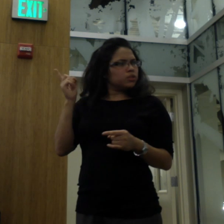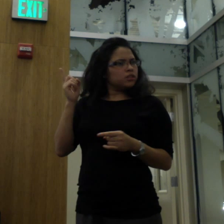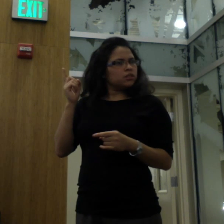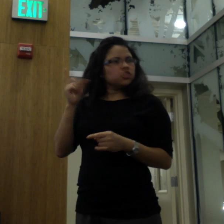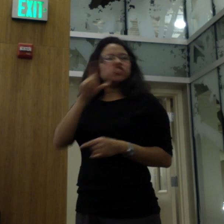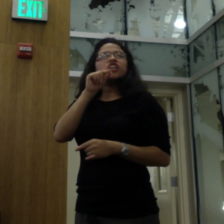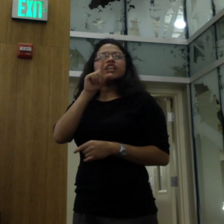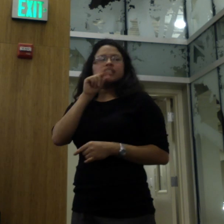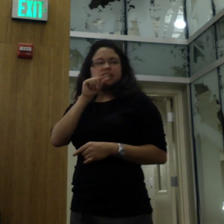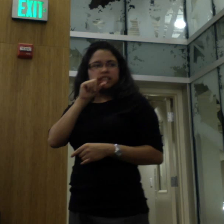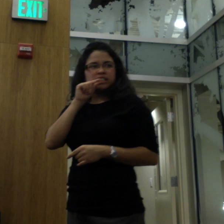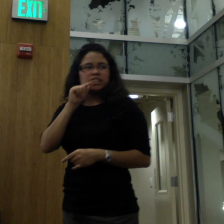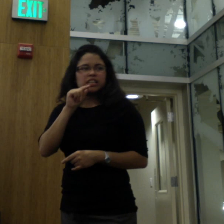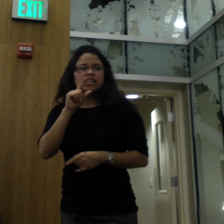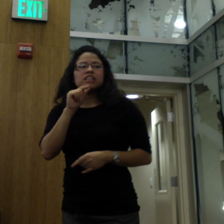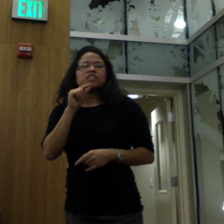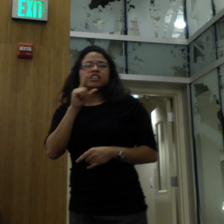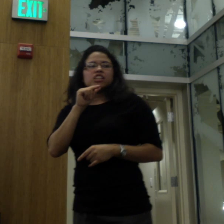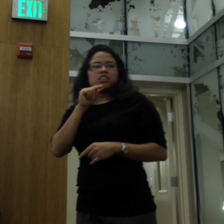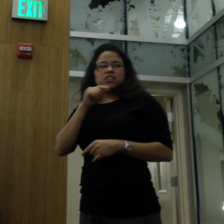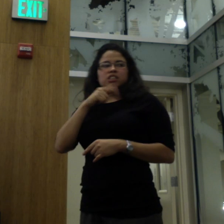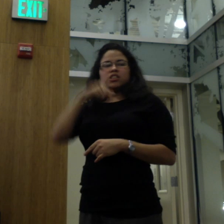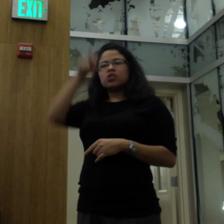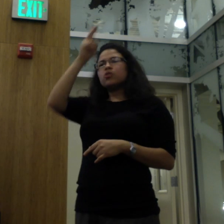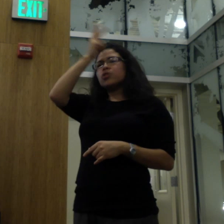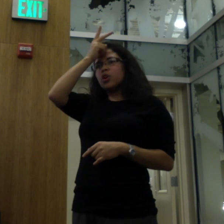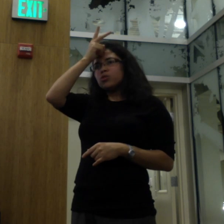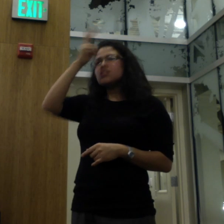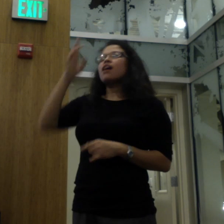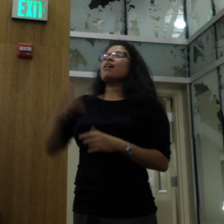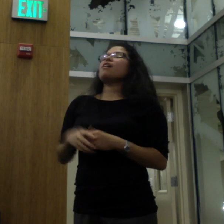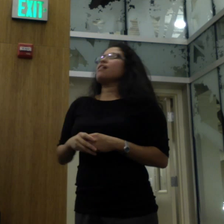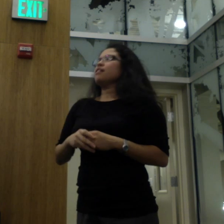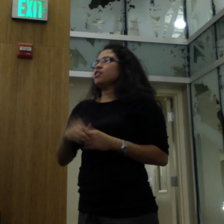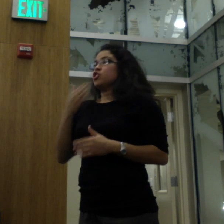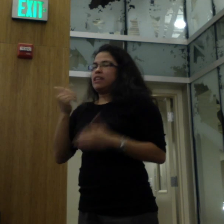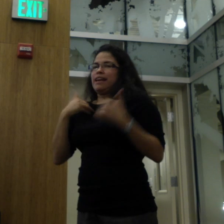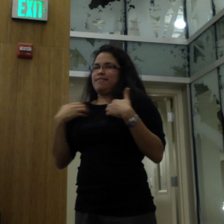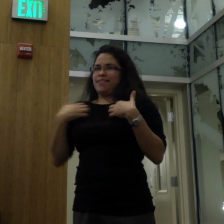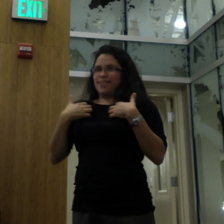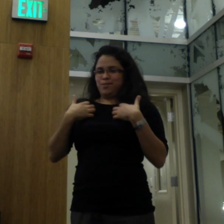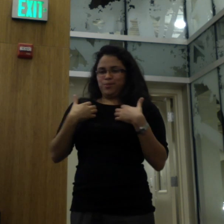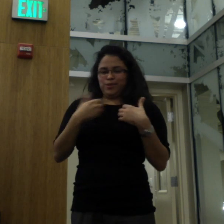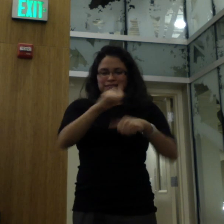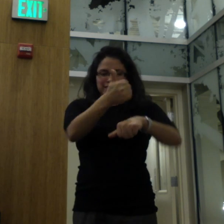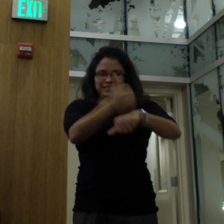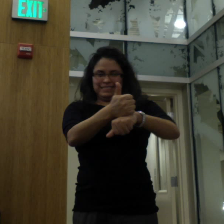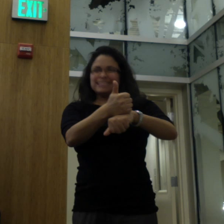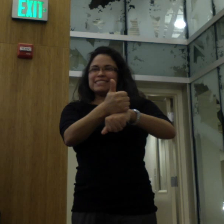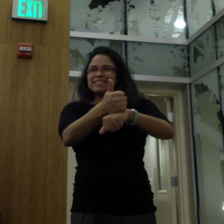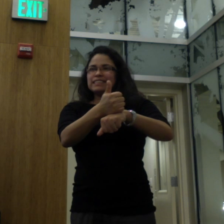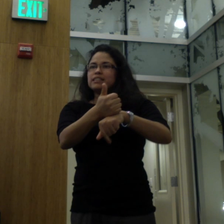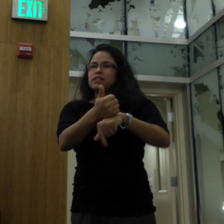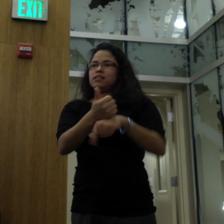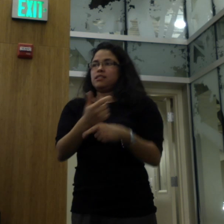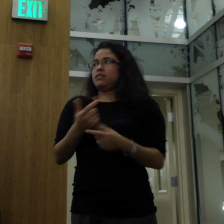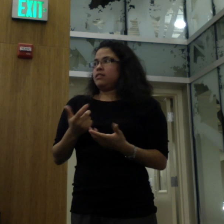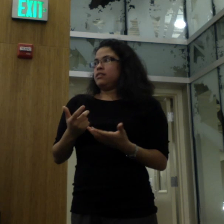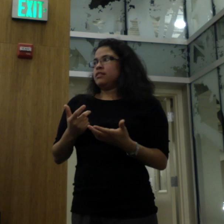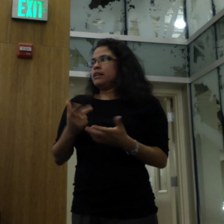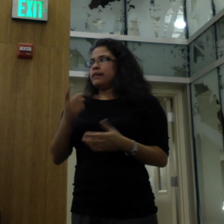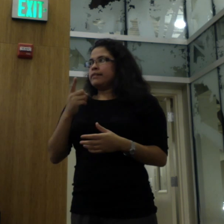gosh. It would be so easy to go ahead and get a chicken coop or get some goats. It's just like everyone else in the